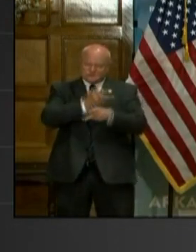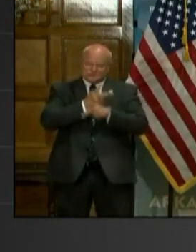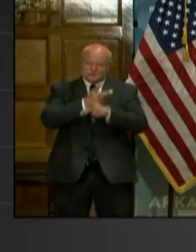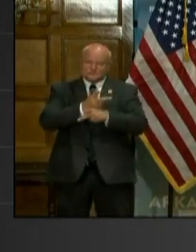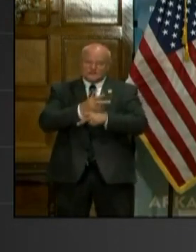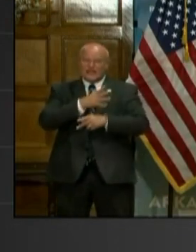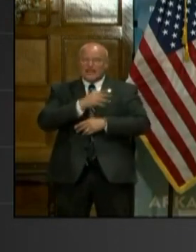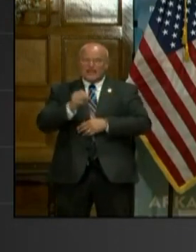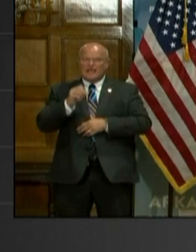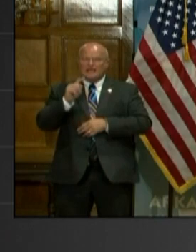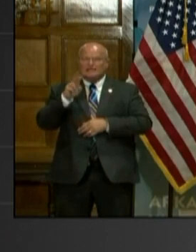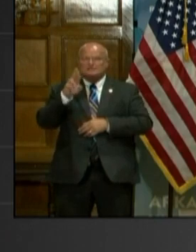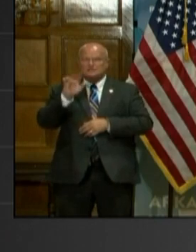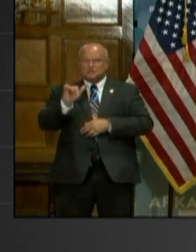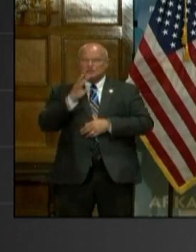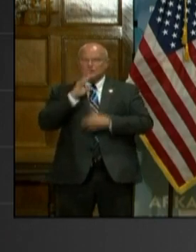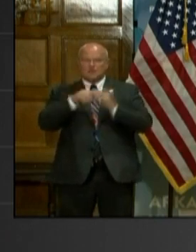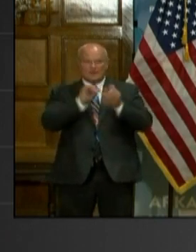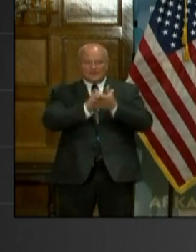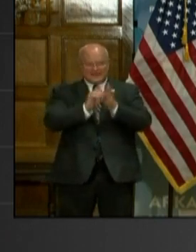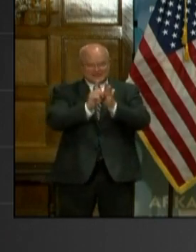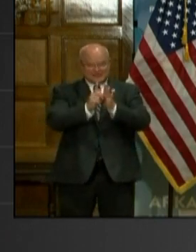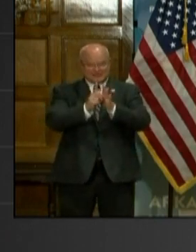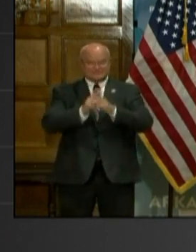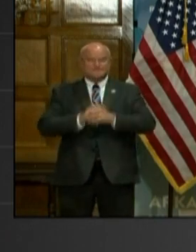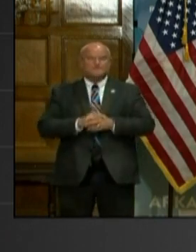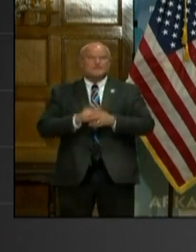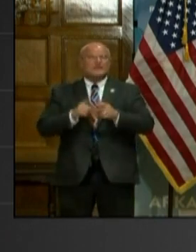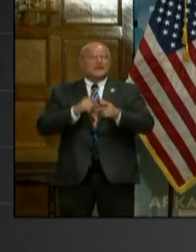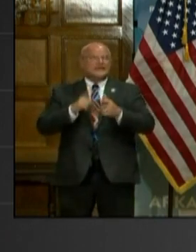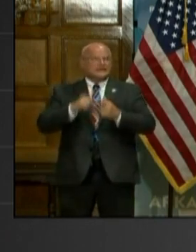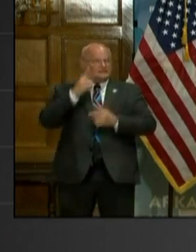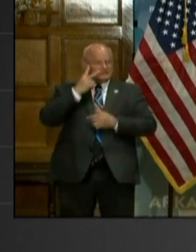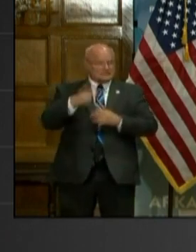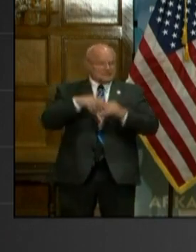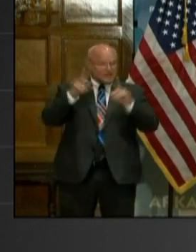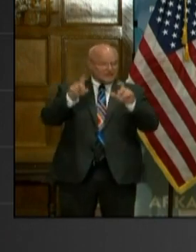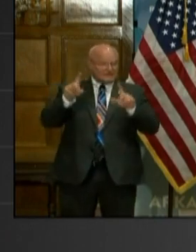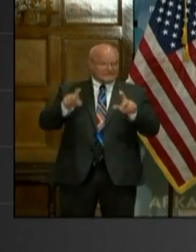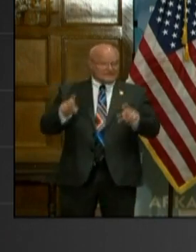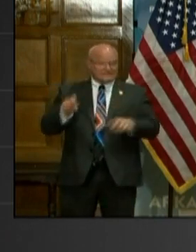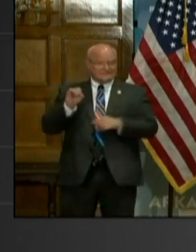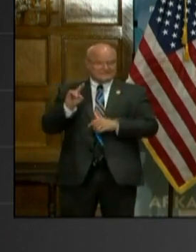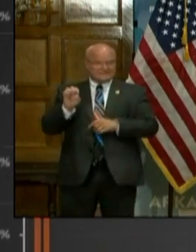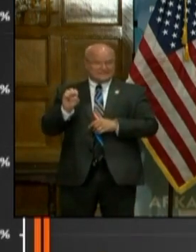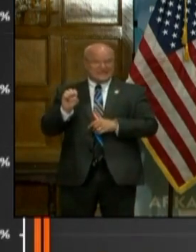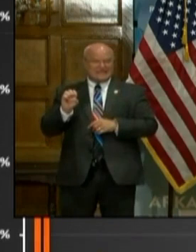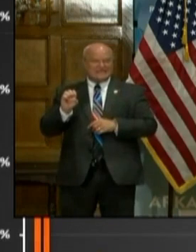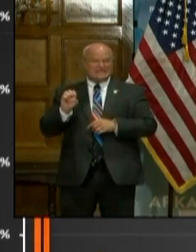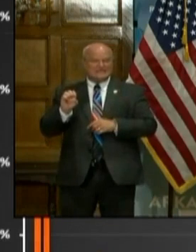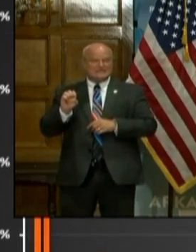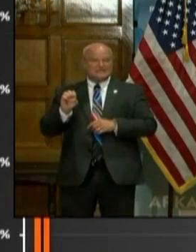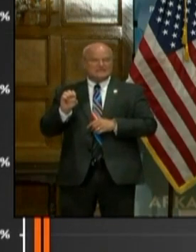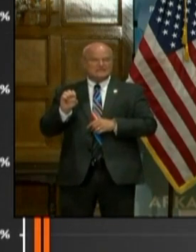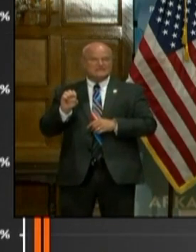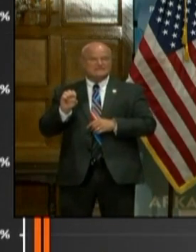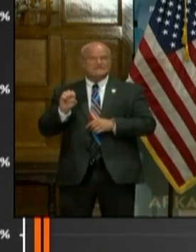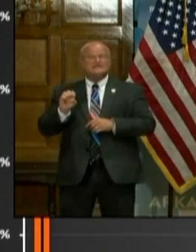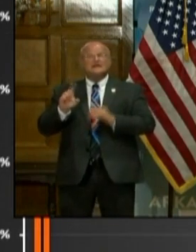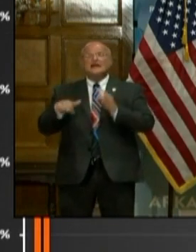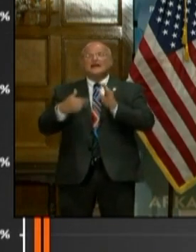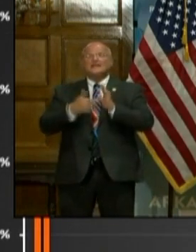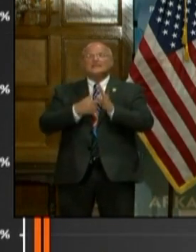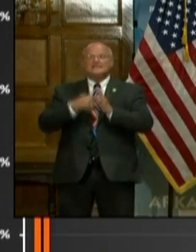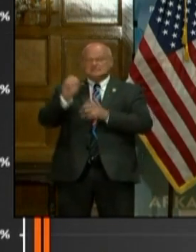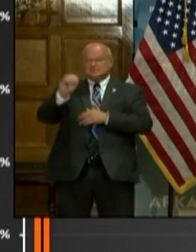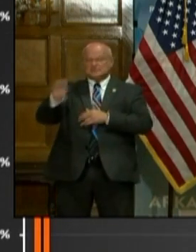Troy will be speaking to that momentarily. And then you'll see on the testing side, I believe, this